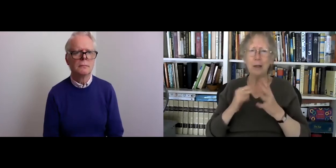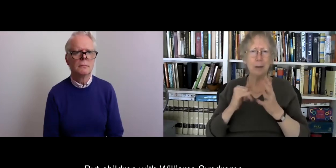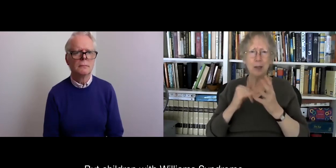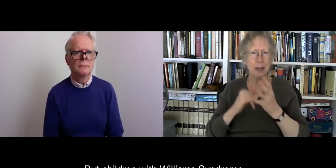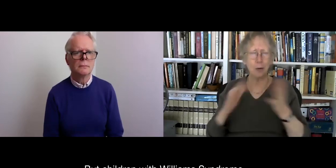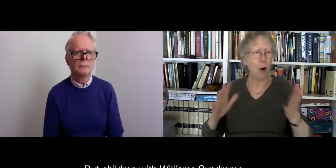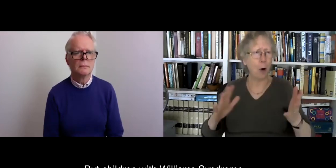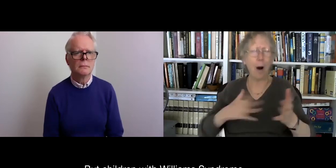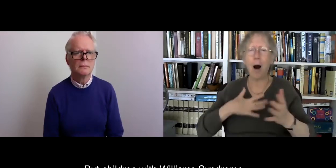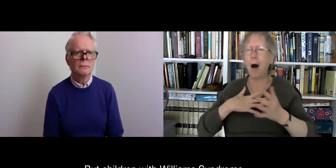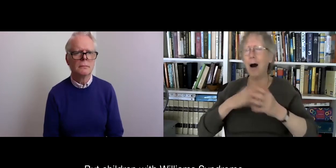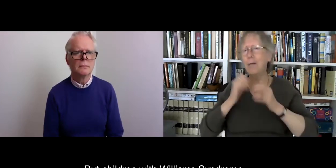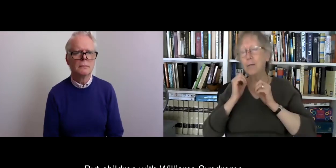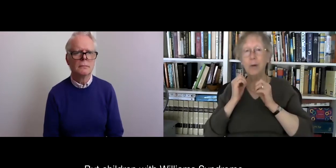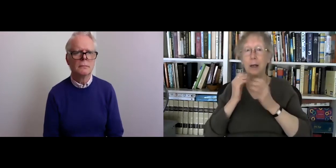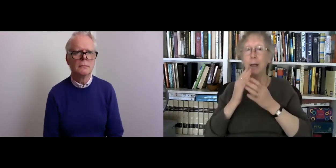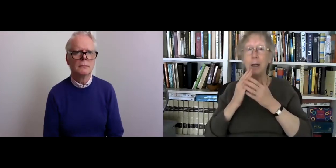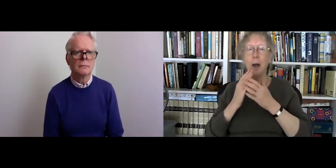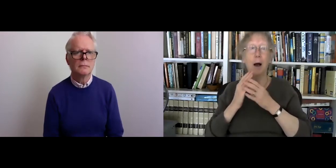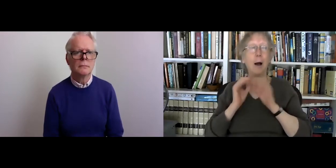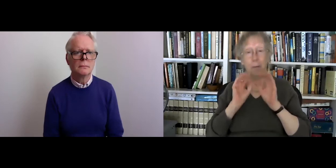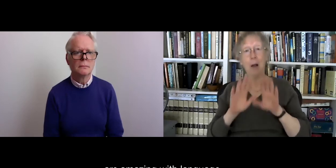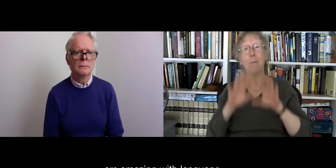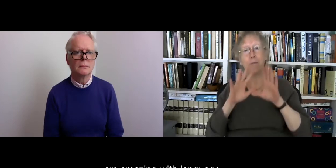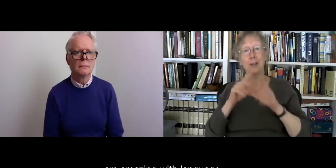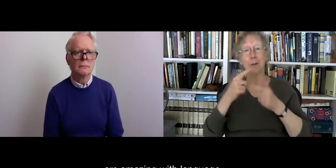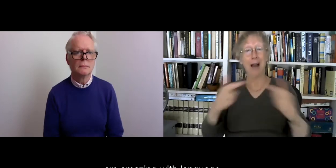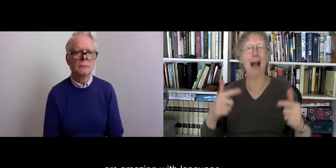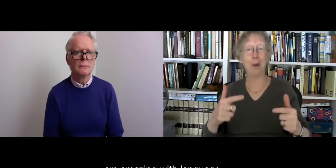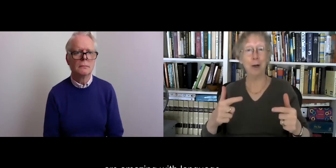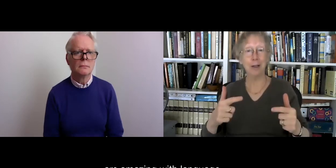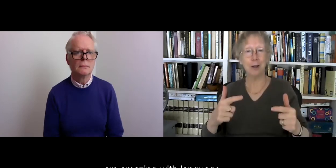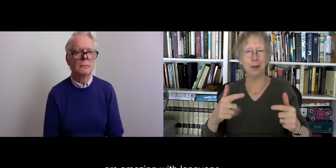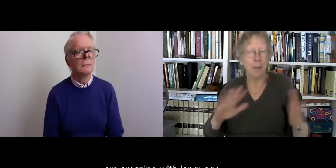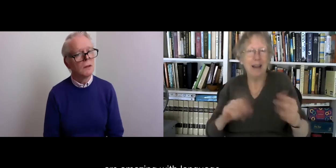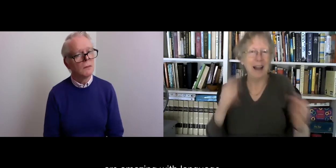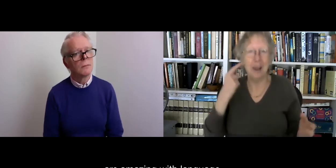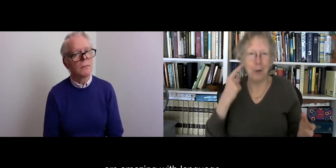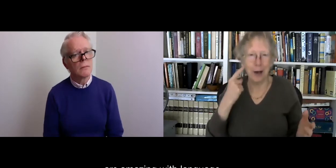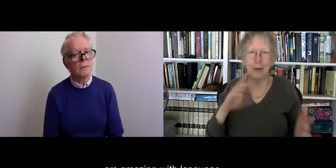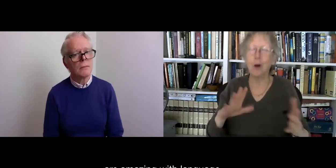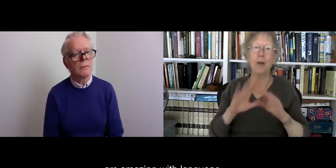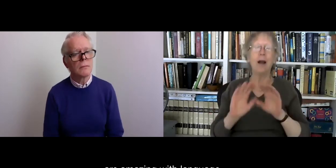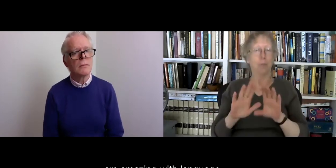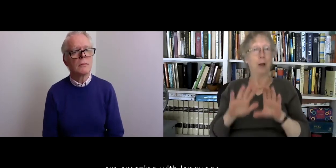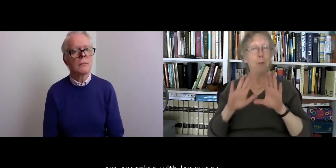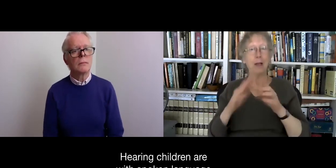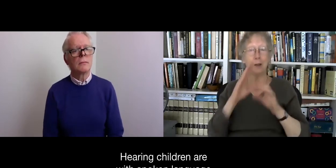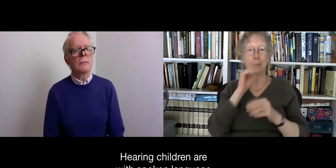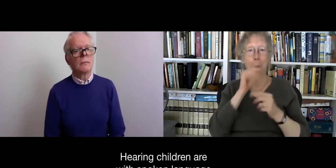But children with Williams syndrome are amazing with language. Hearing